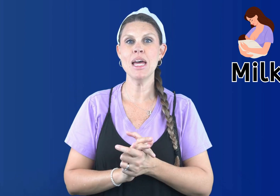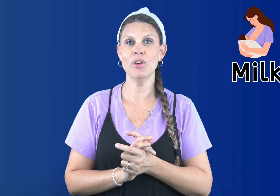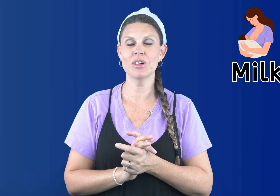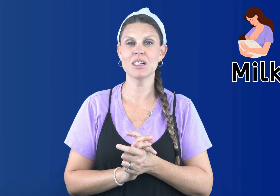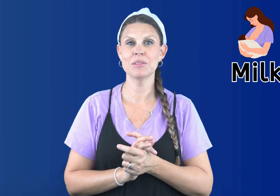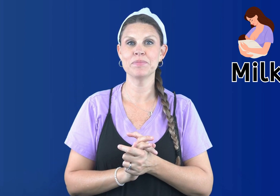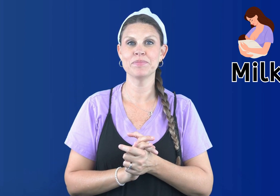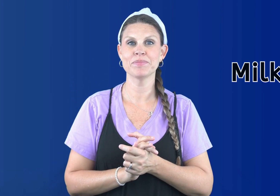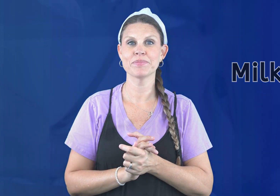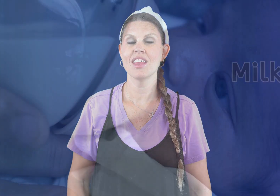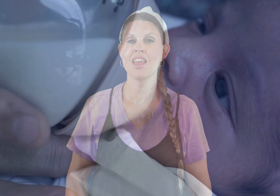Milk.